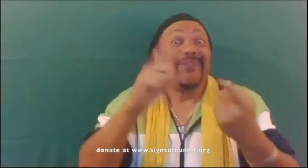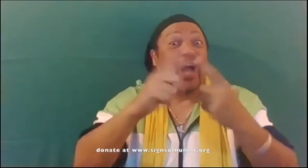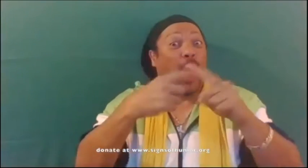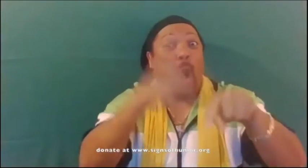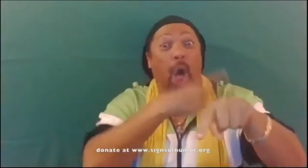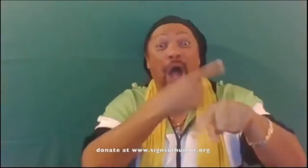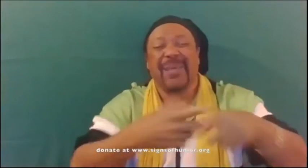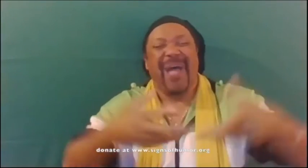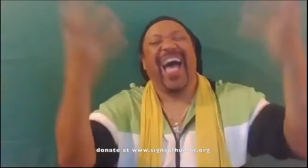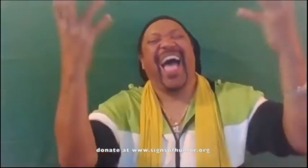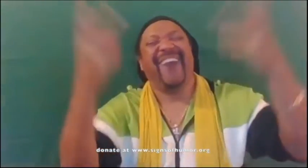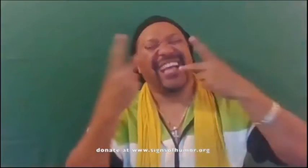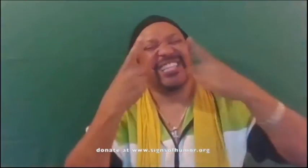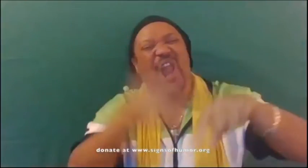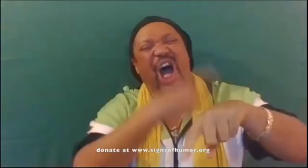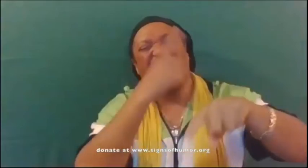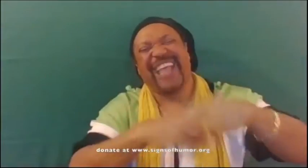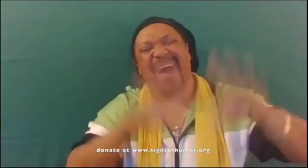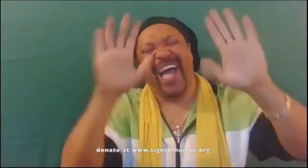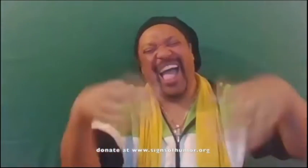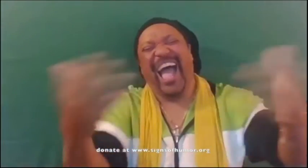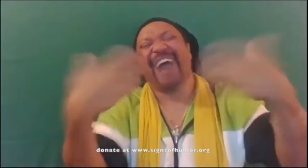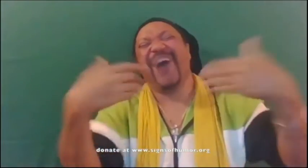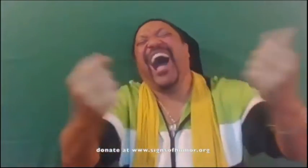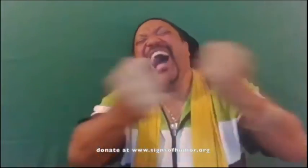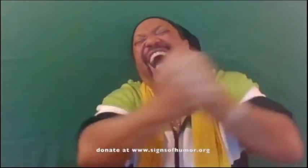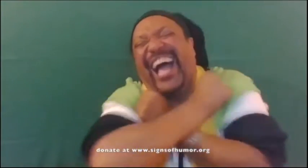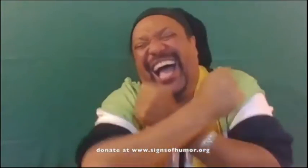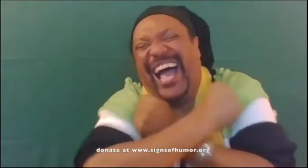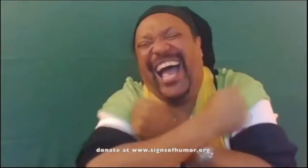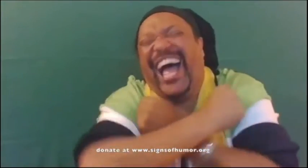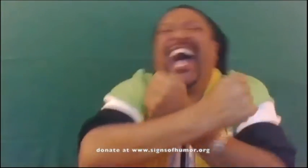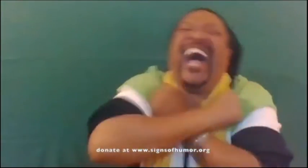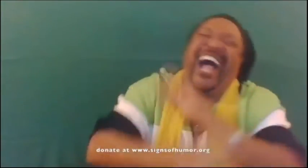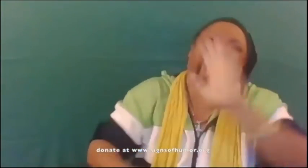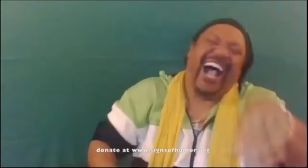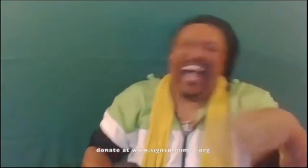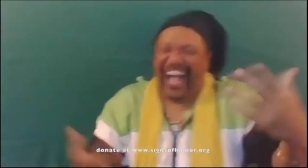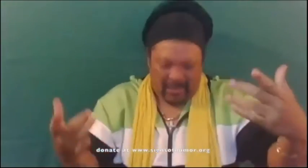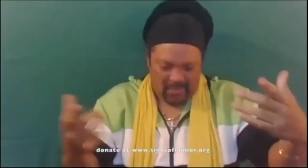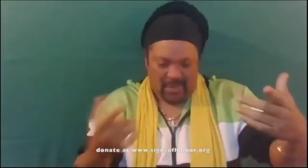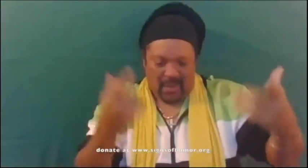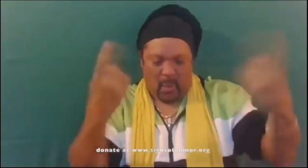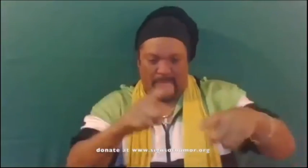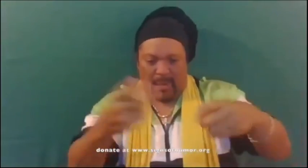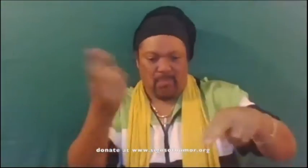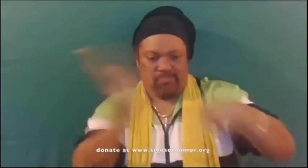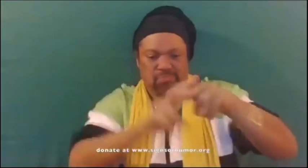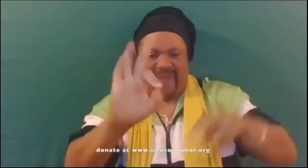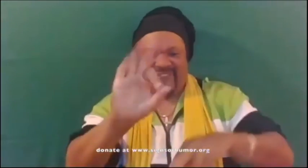One thing we do, we love to hug. Especially we ain't seen each other in a long time. You know, it's a family reunion every time it's one or more, two or more deaf people in the